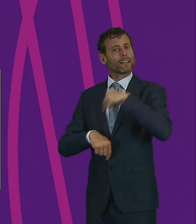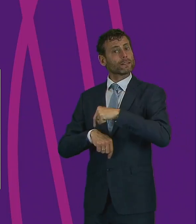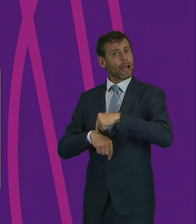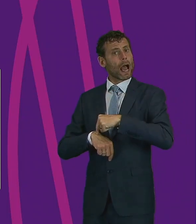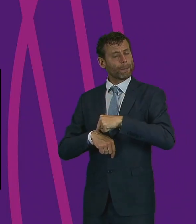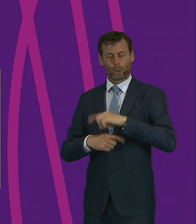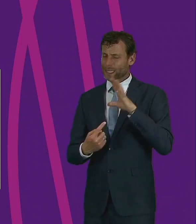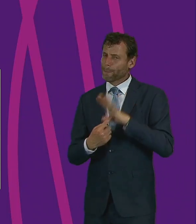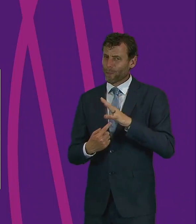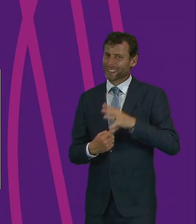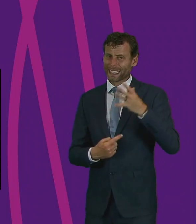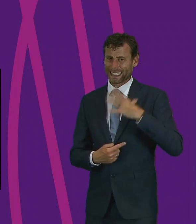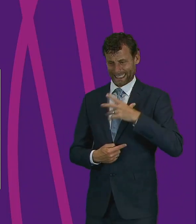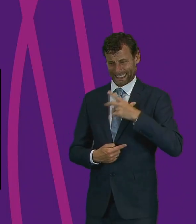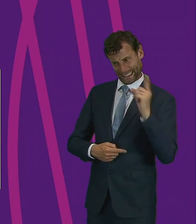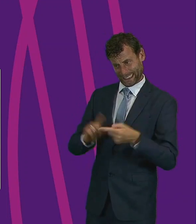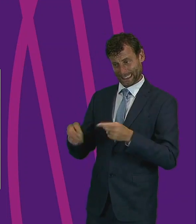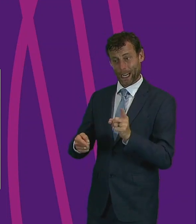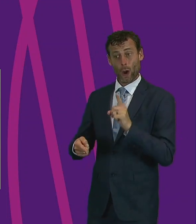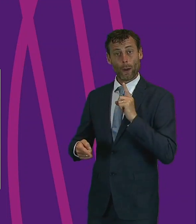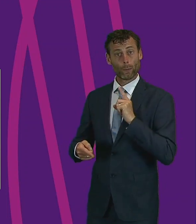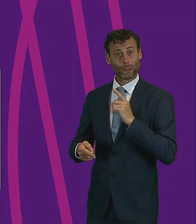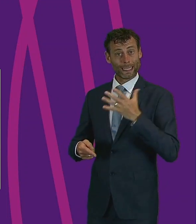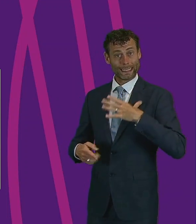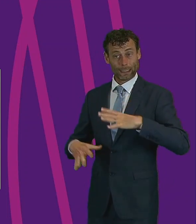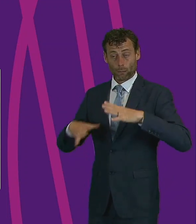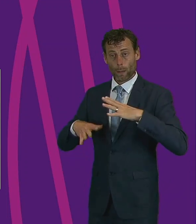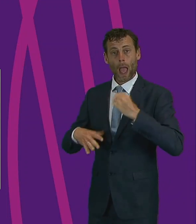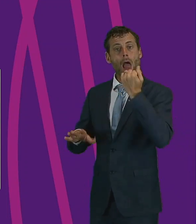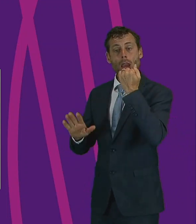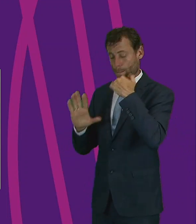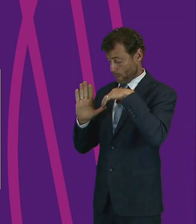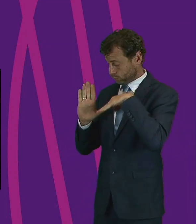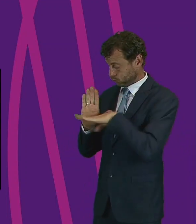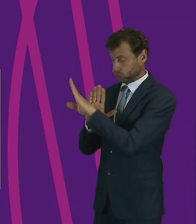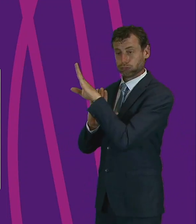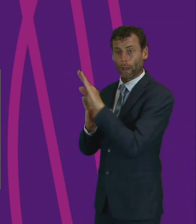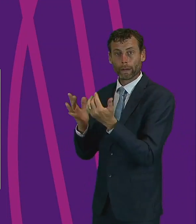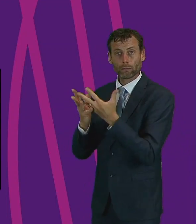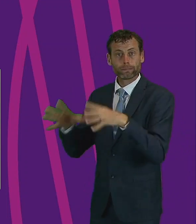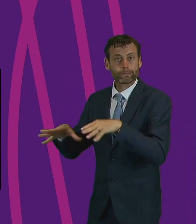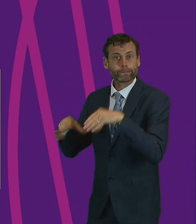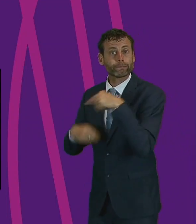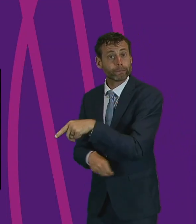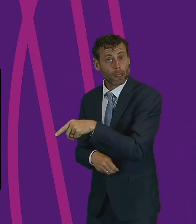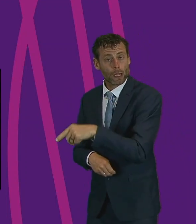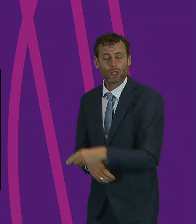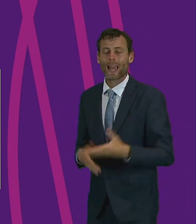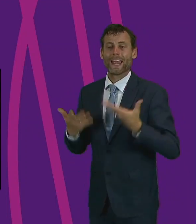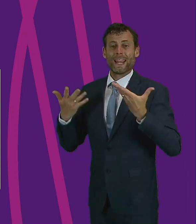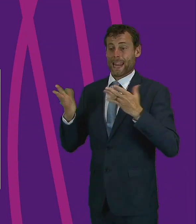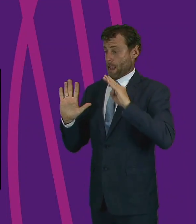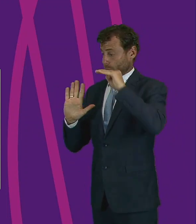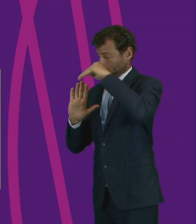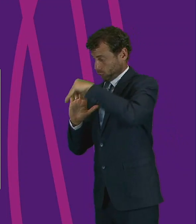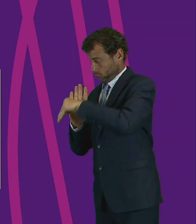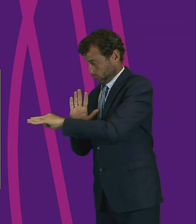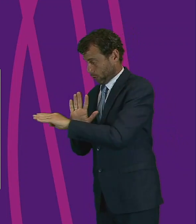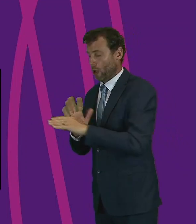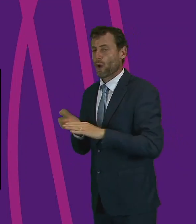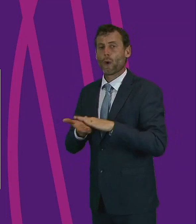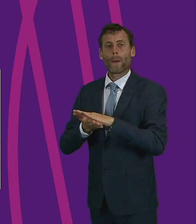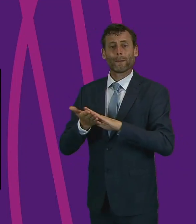NHS was ready for a surge in coronavirus cases. But now it's time for the Scottish Government to safely restart